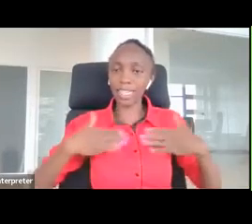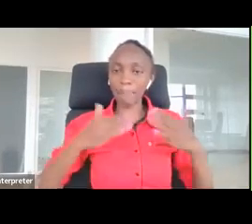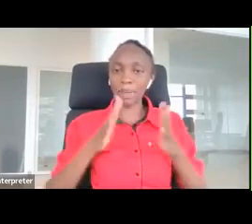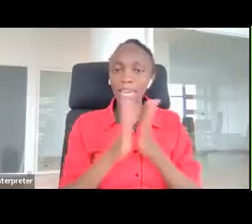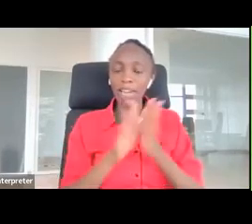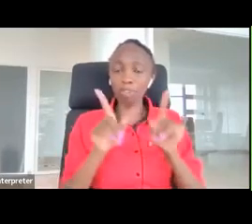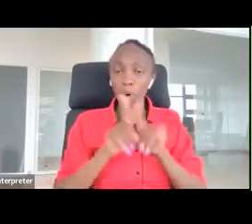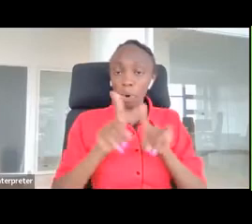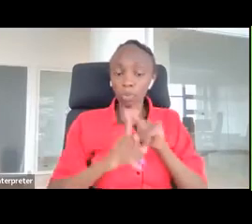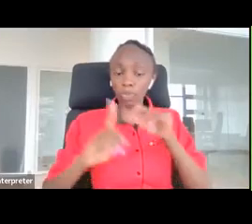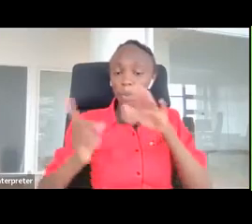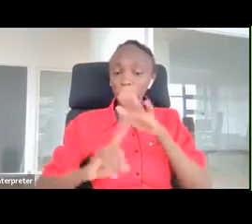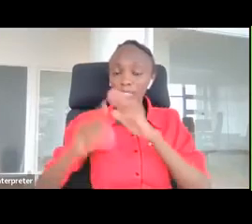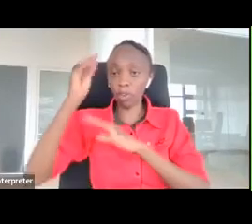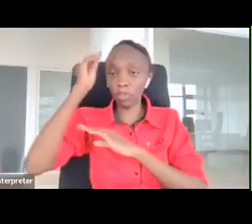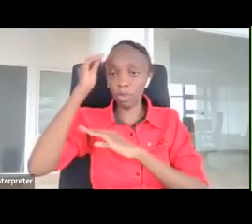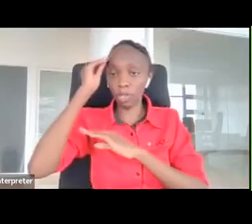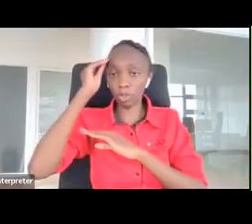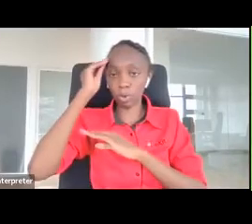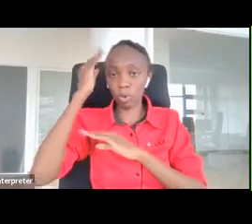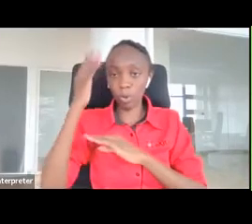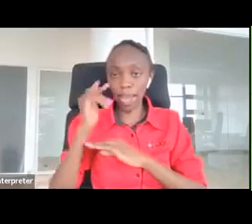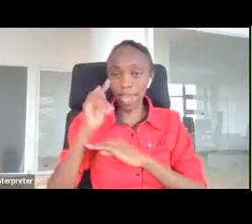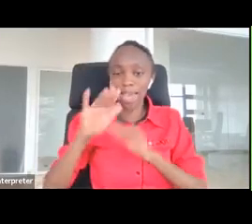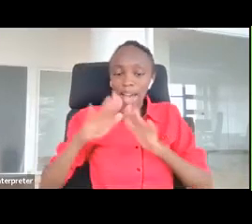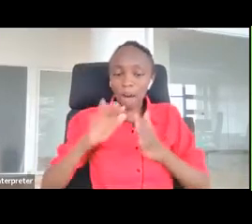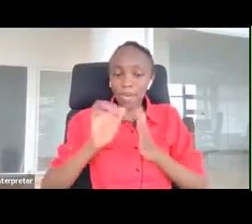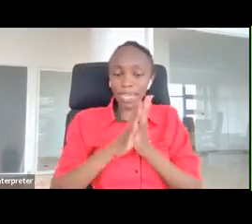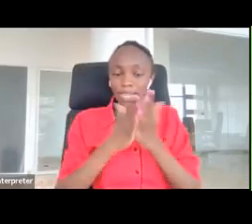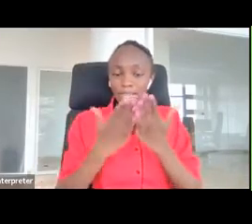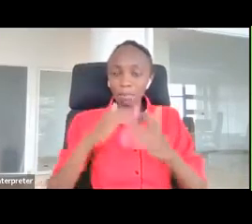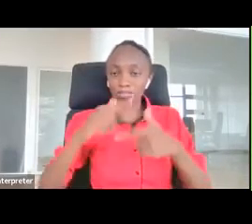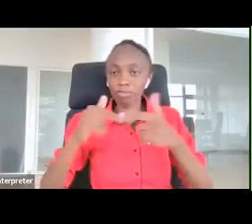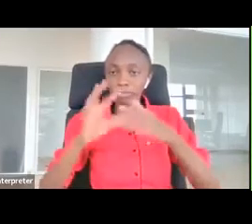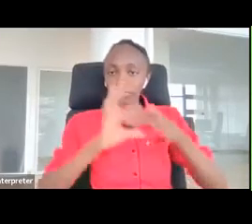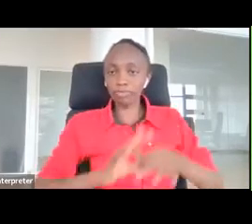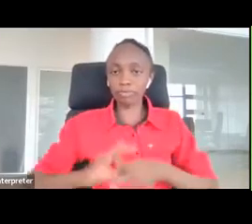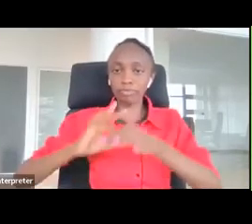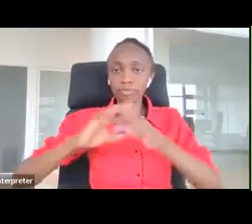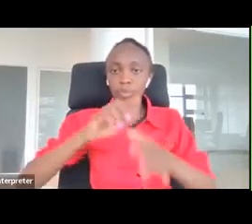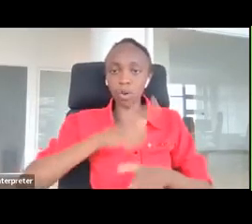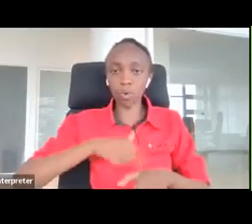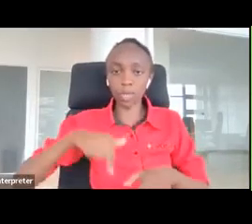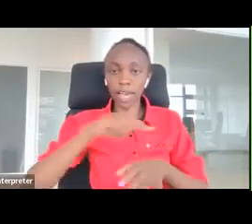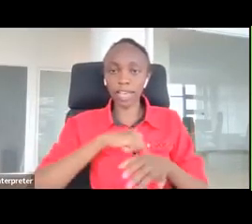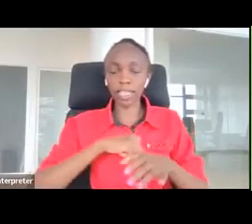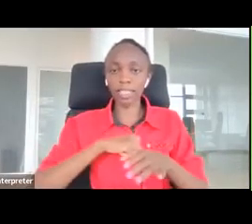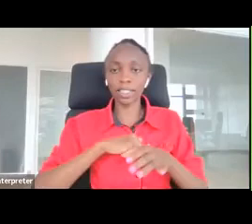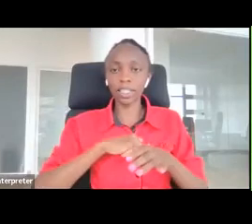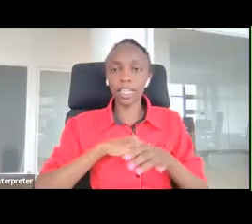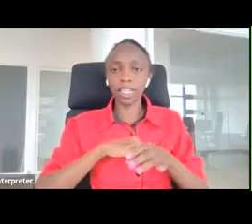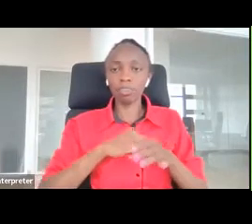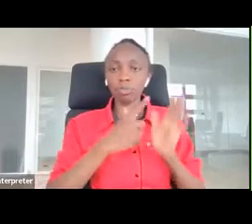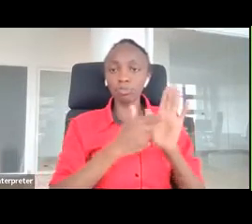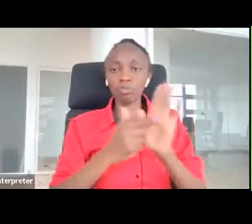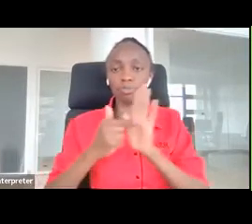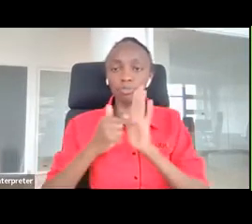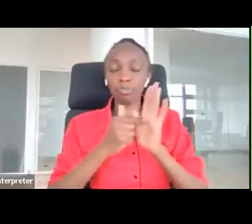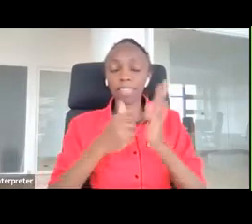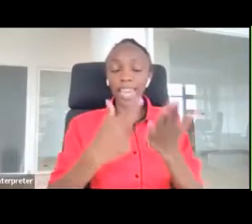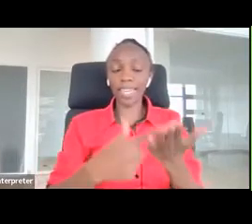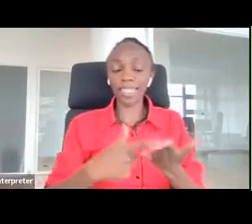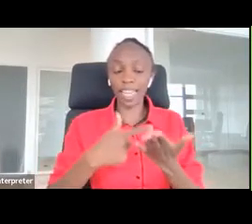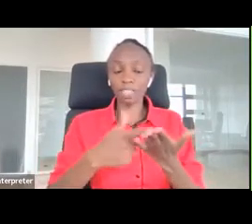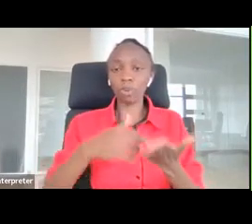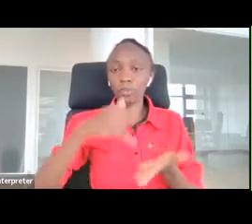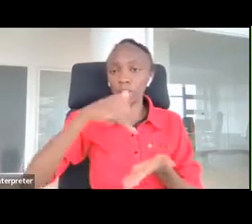for the way Ikitabu has collaborated with us to front the discussion on inclusivity, not just